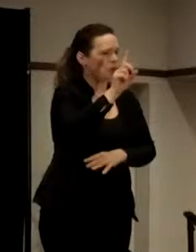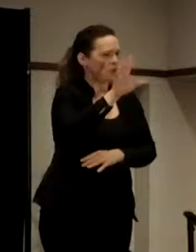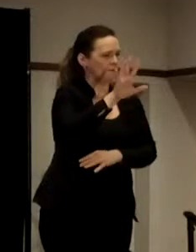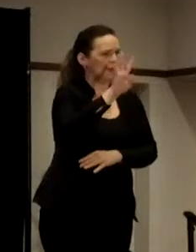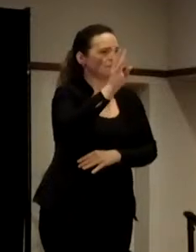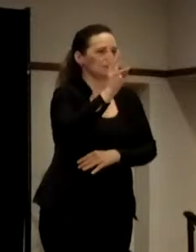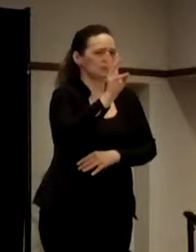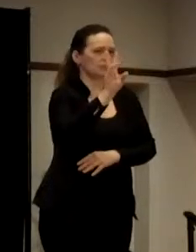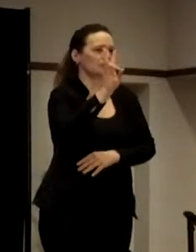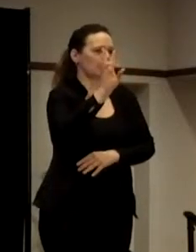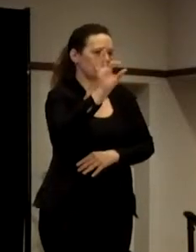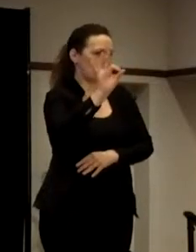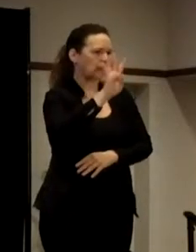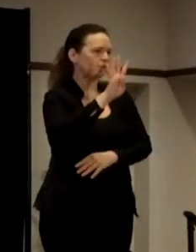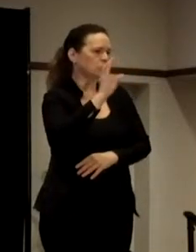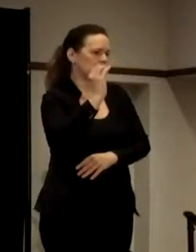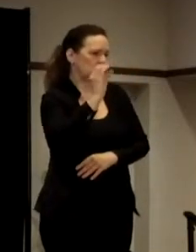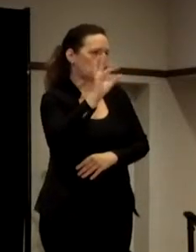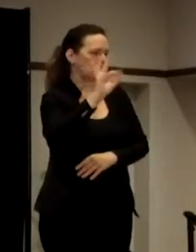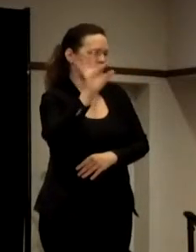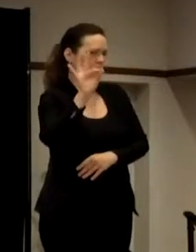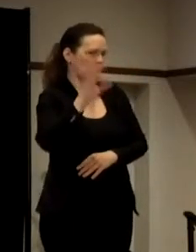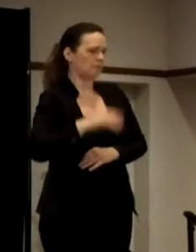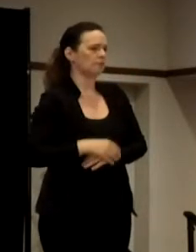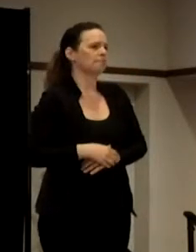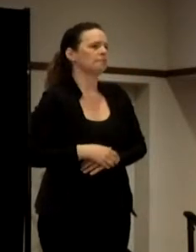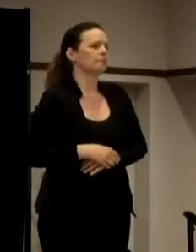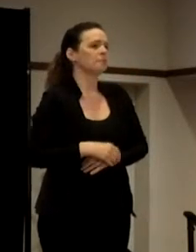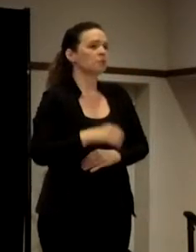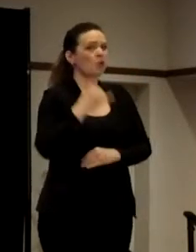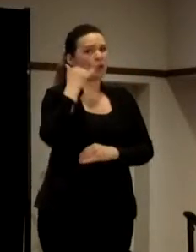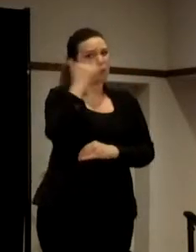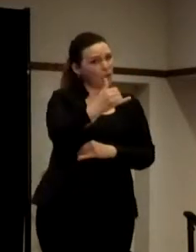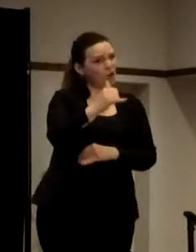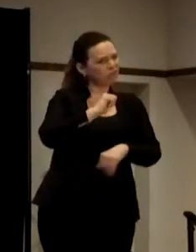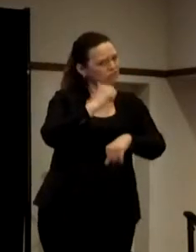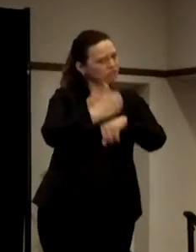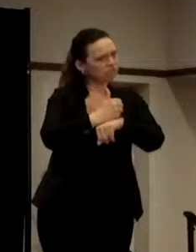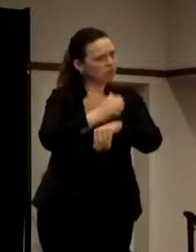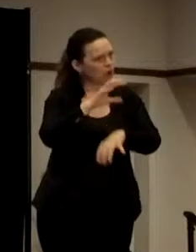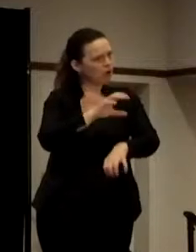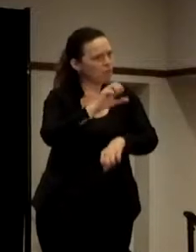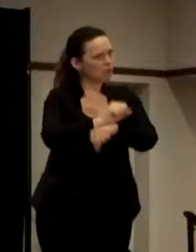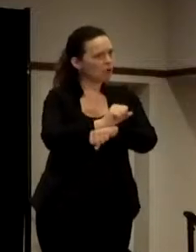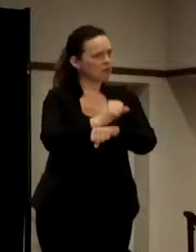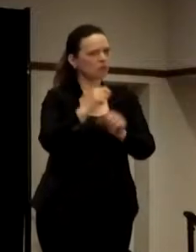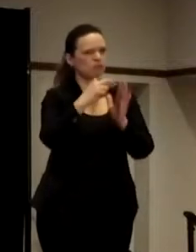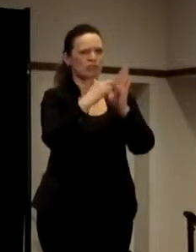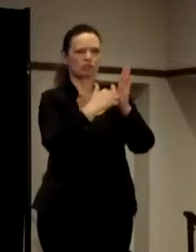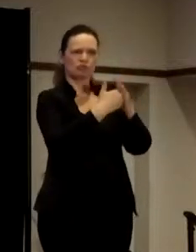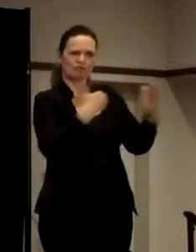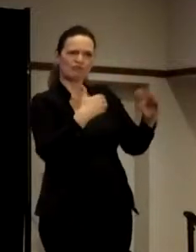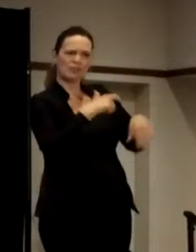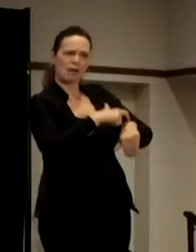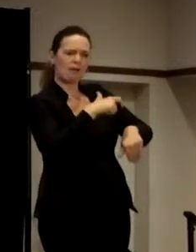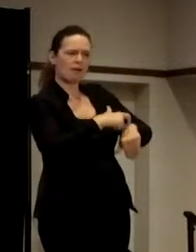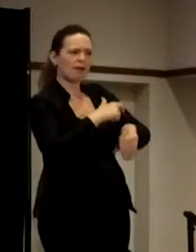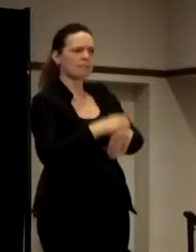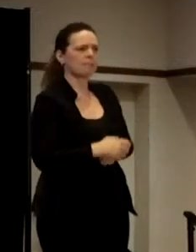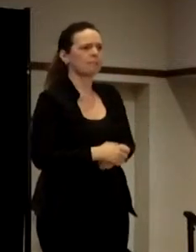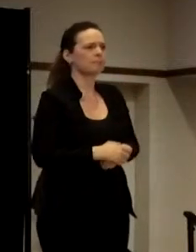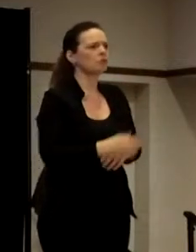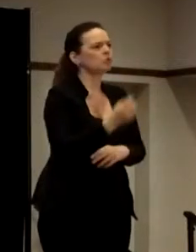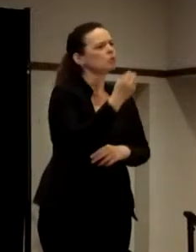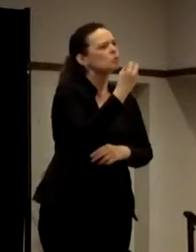315-679-4099. We have a phone bank operating from noon to 4. Based off of call volume, we'll staff